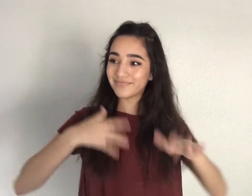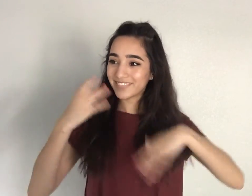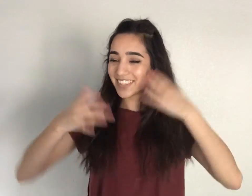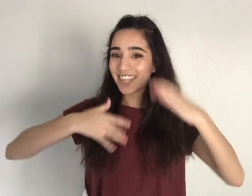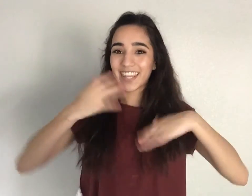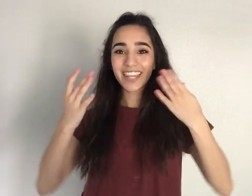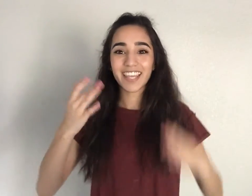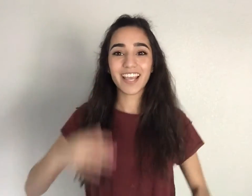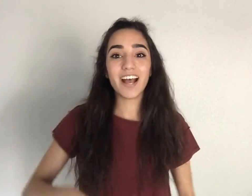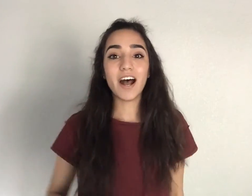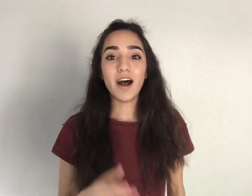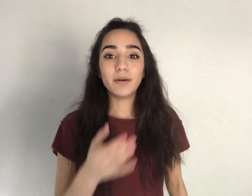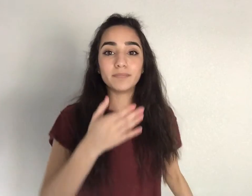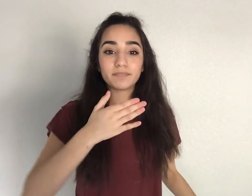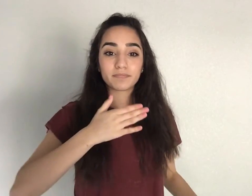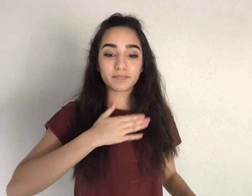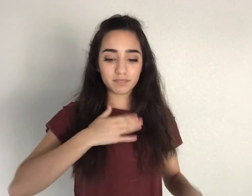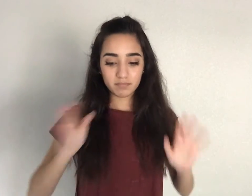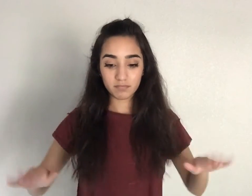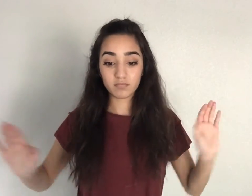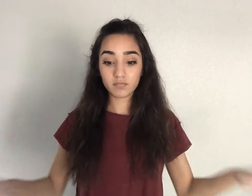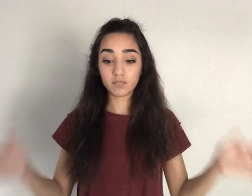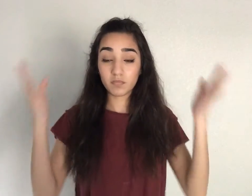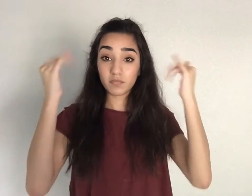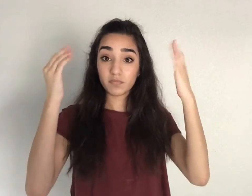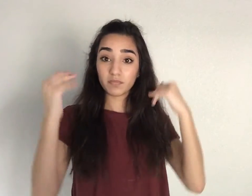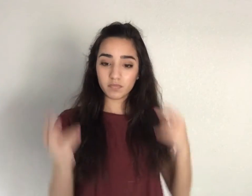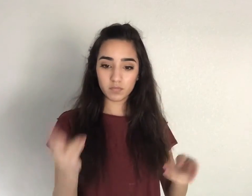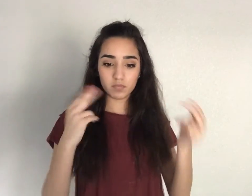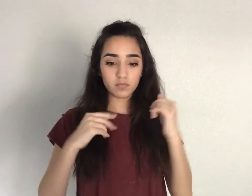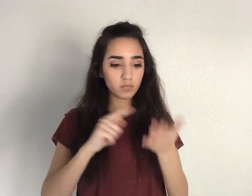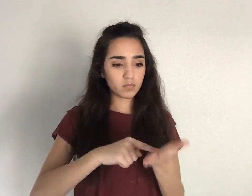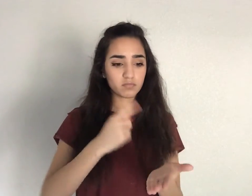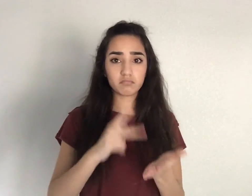leather once. I hope my children come and visit once or twice a month.